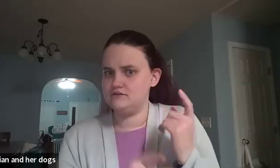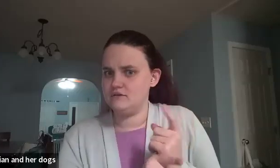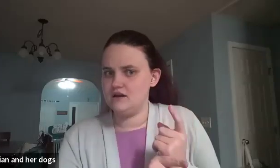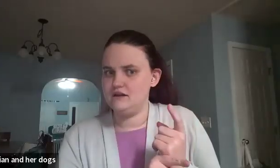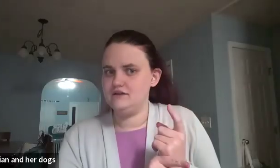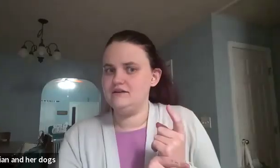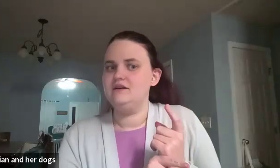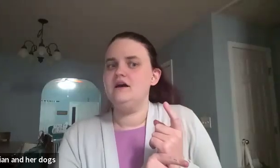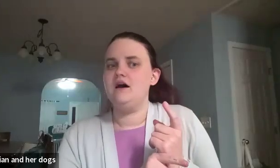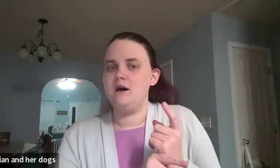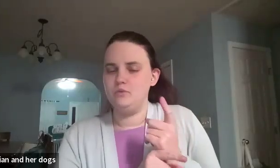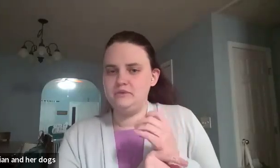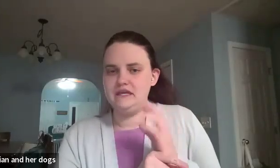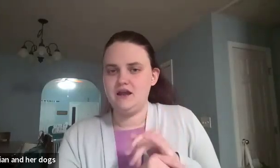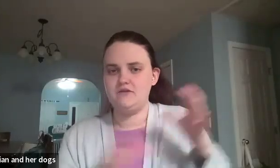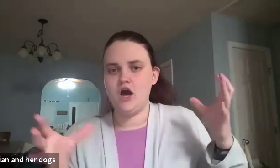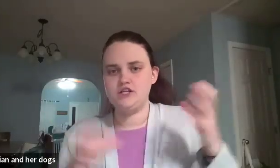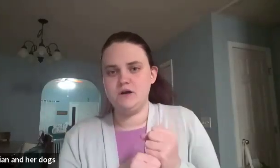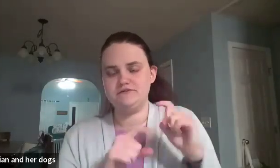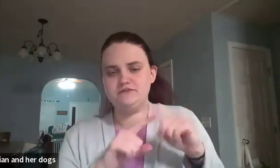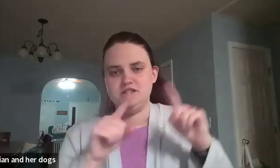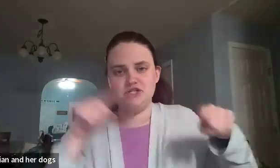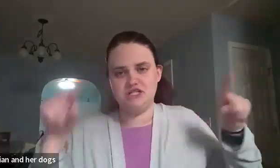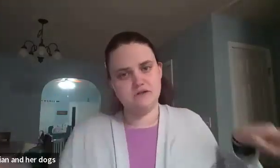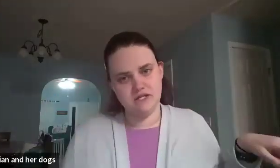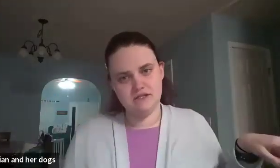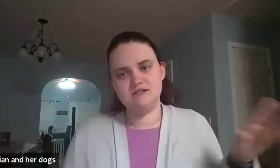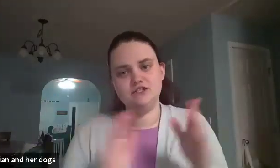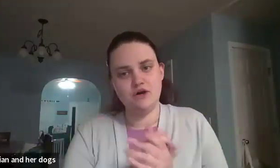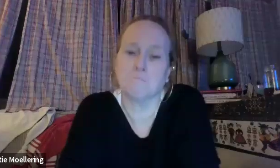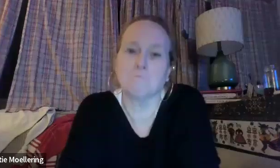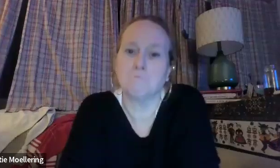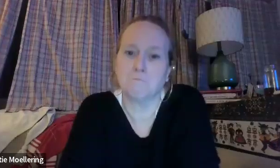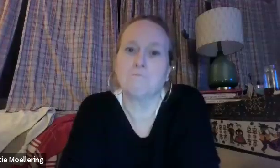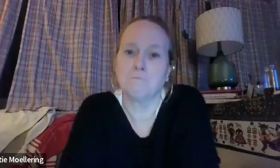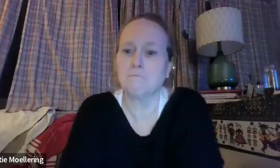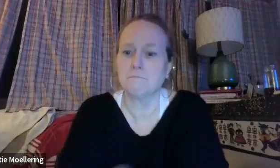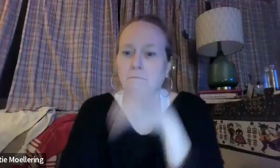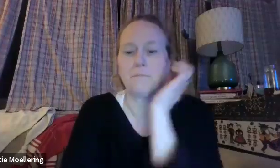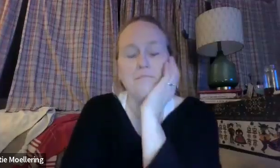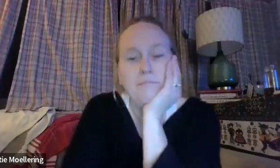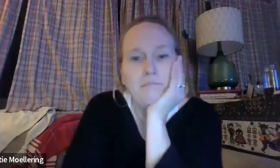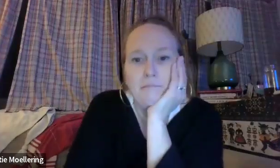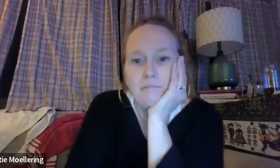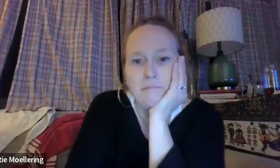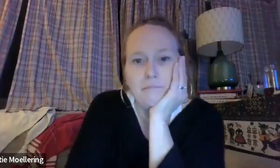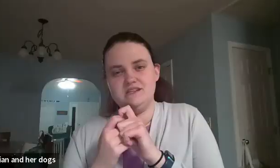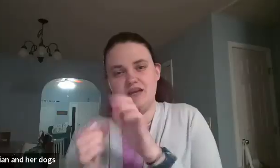class, right? Will be kind of a hodgepodge of Yes. a bunch of different things. So that Mm-hmm. will be a really good one to ask for different